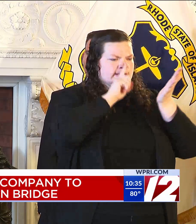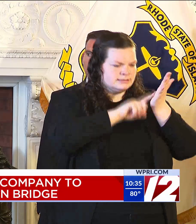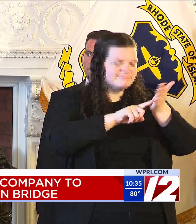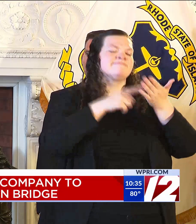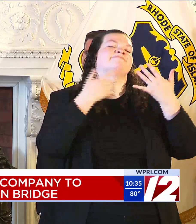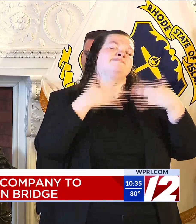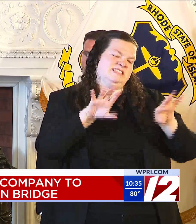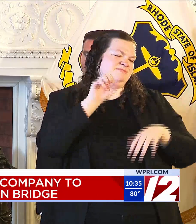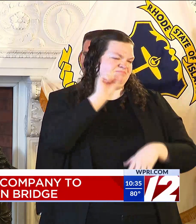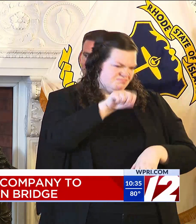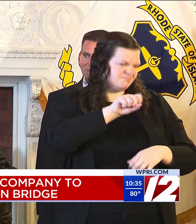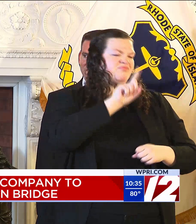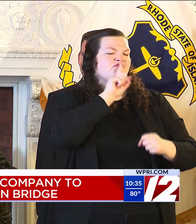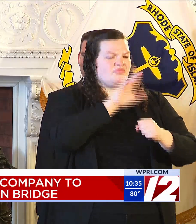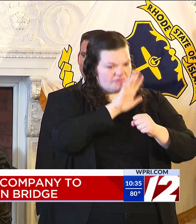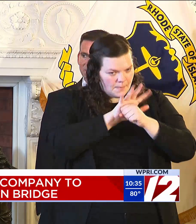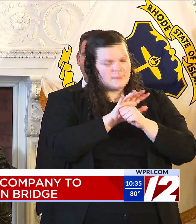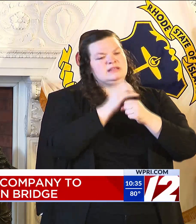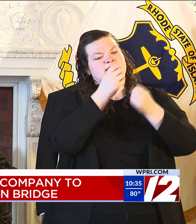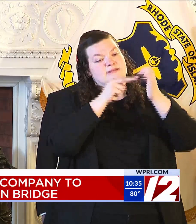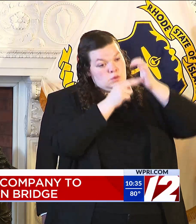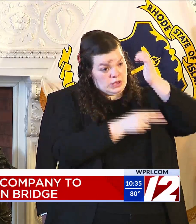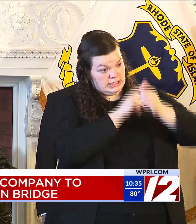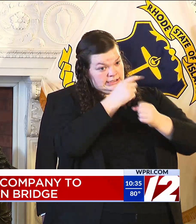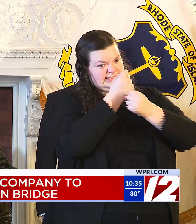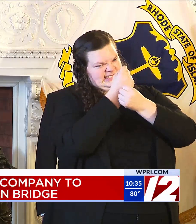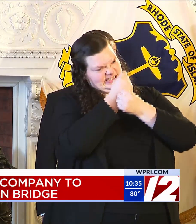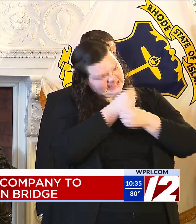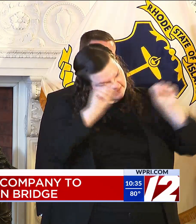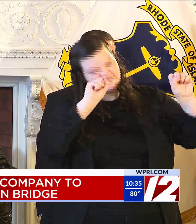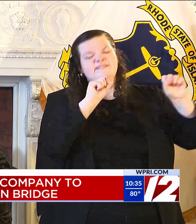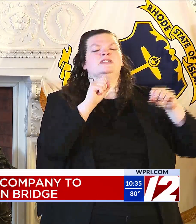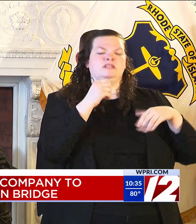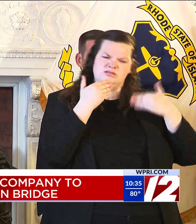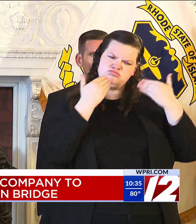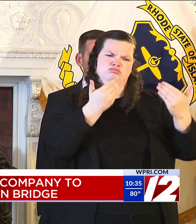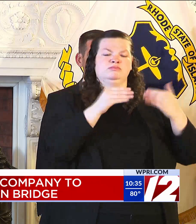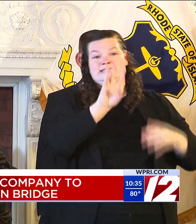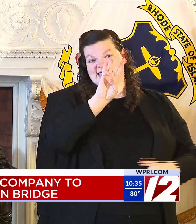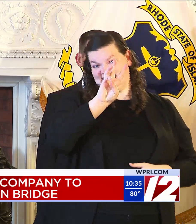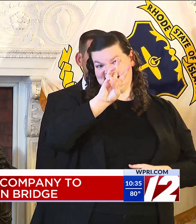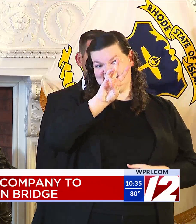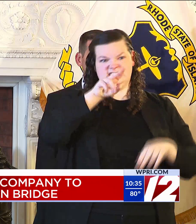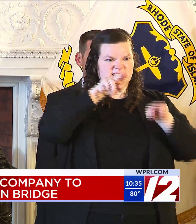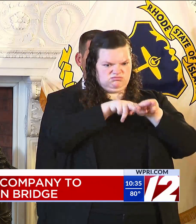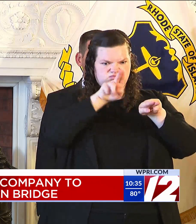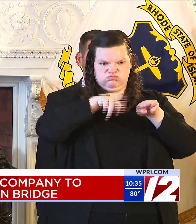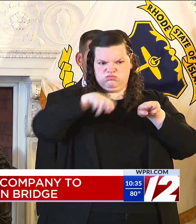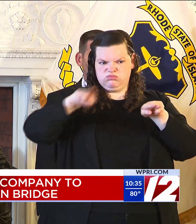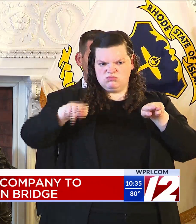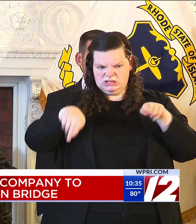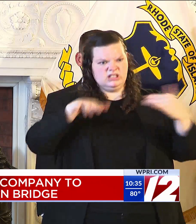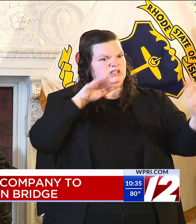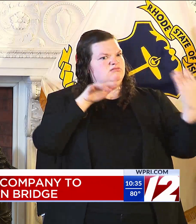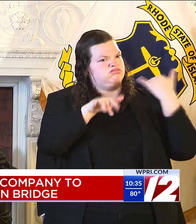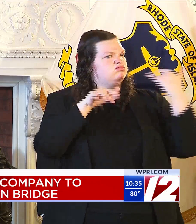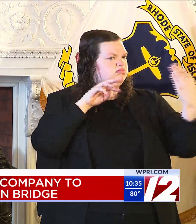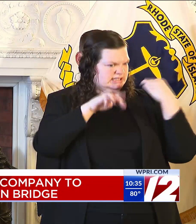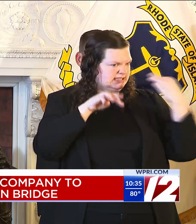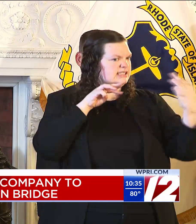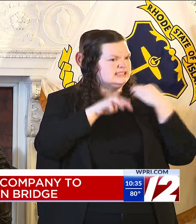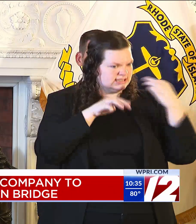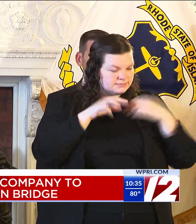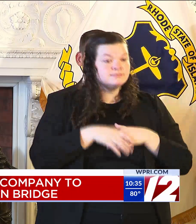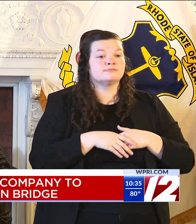good to be used for the 6 lanes of traffic that we currently have on it. And we have put in place